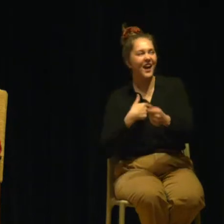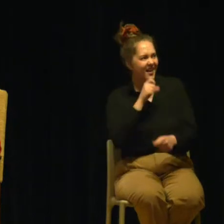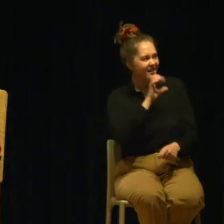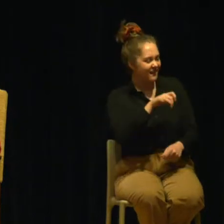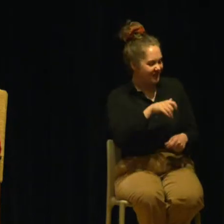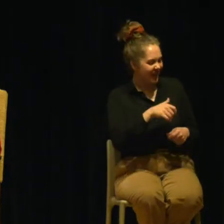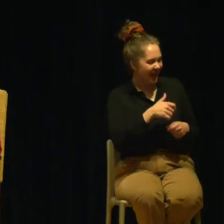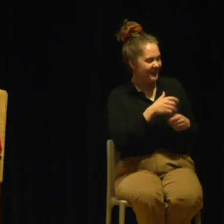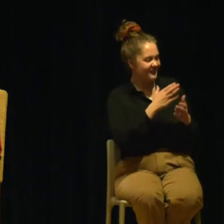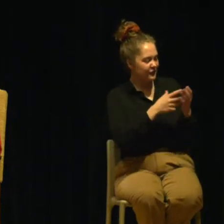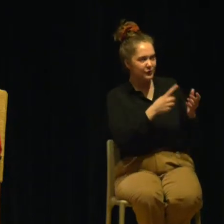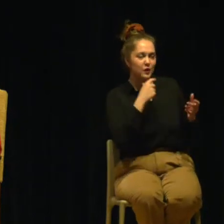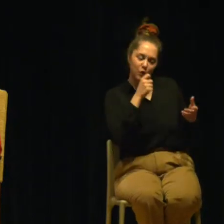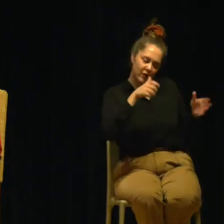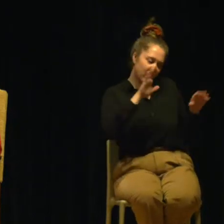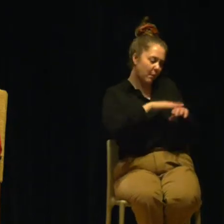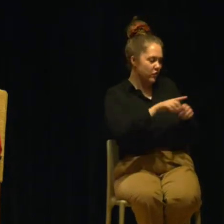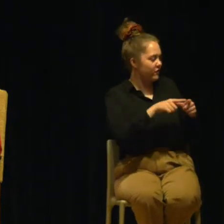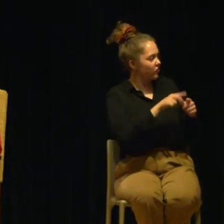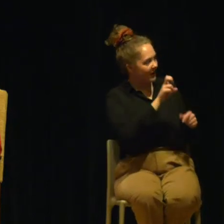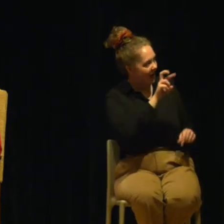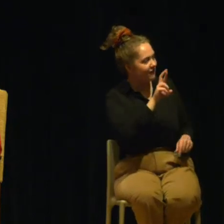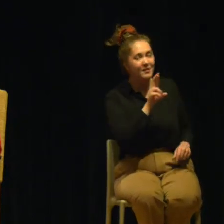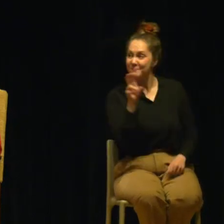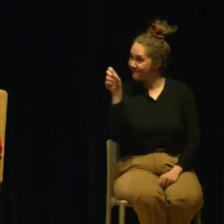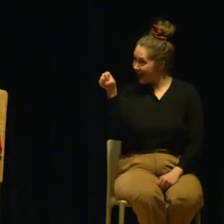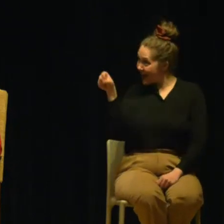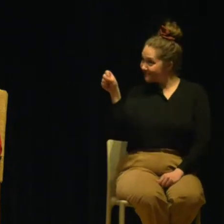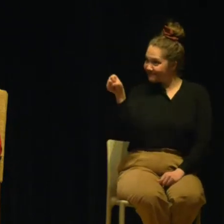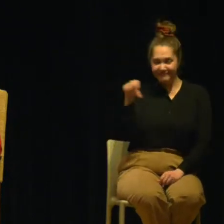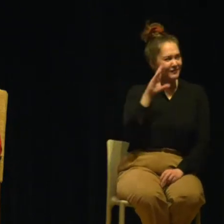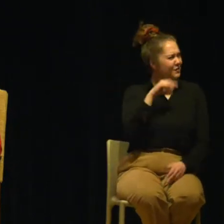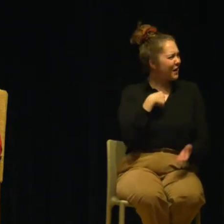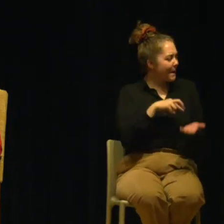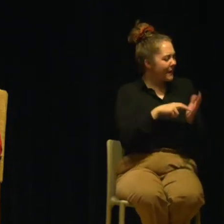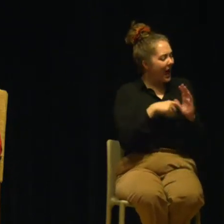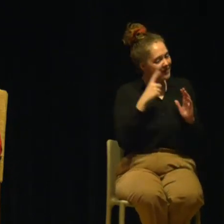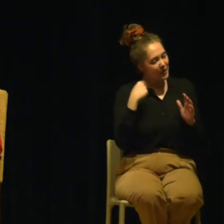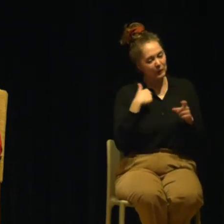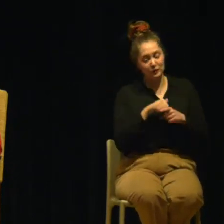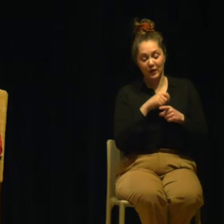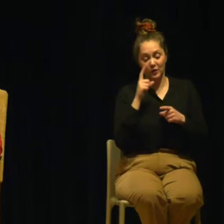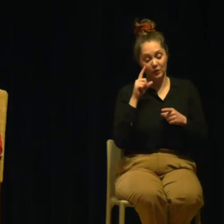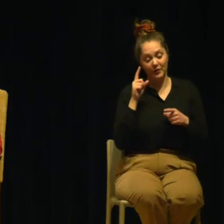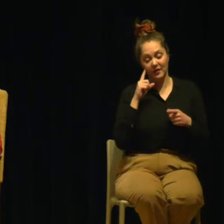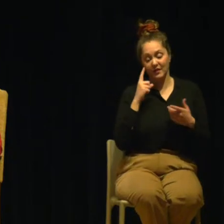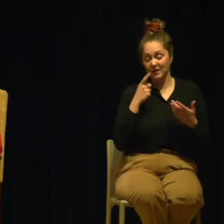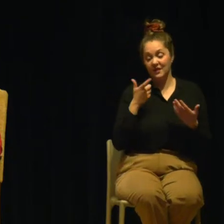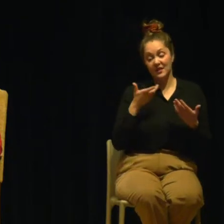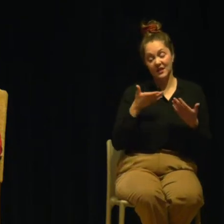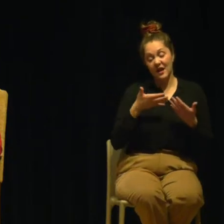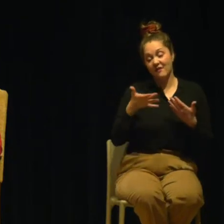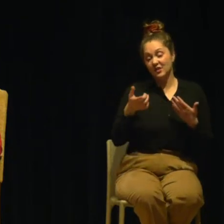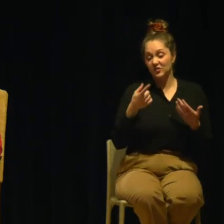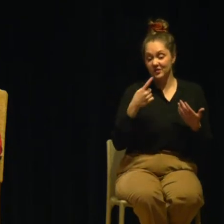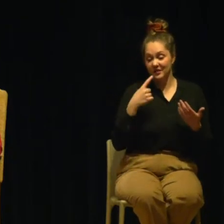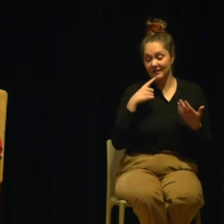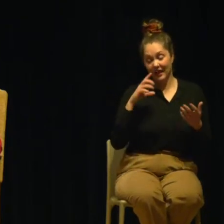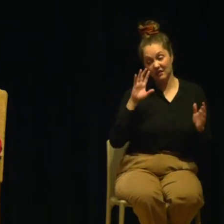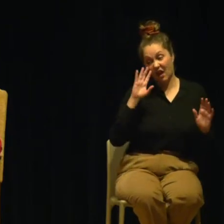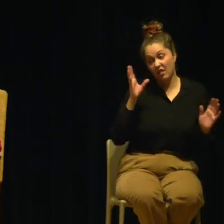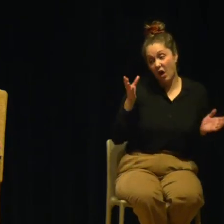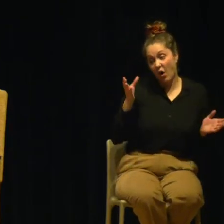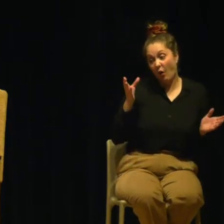your vagina ever. Yeah. Do you know what I mean? I mean, I think that we're trained to think like there's a period when it's like, hello, and